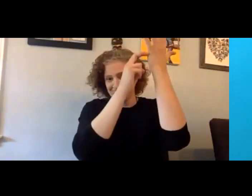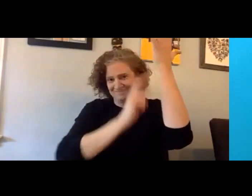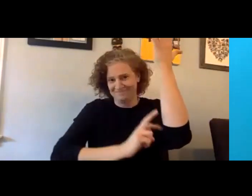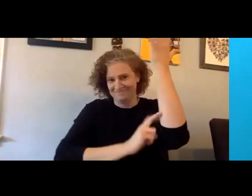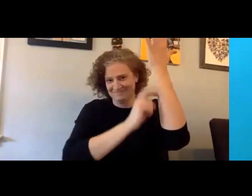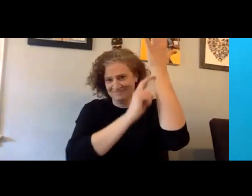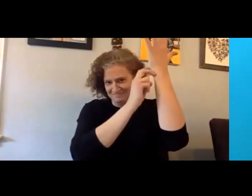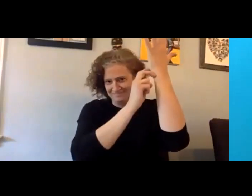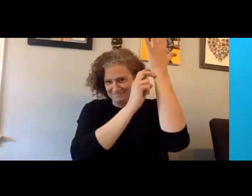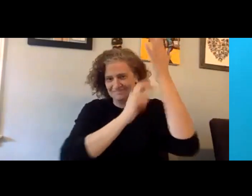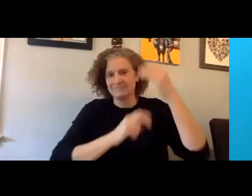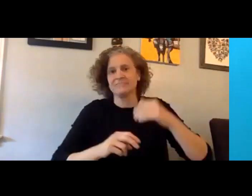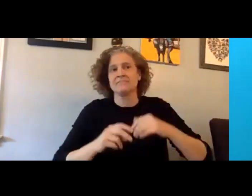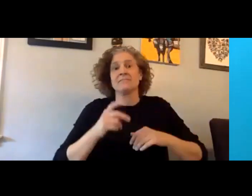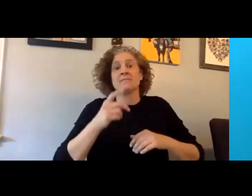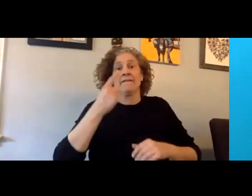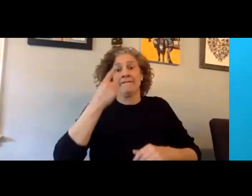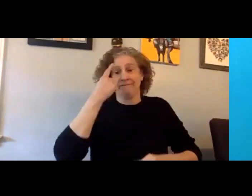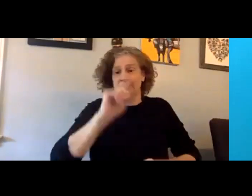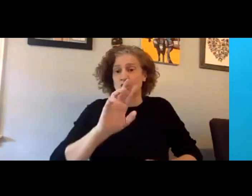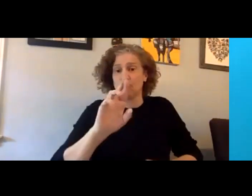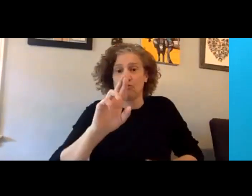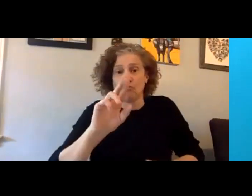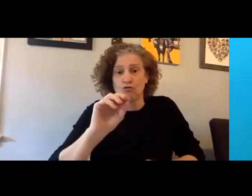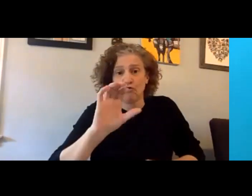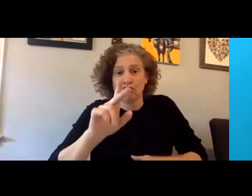tree. Or climb up this way.